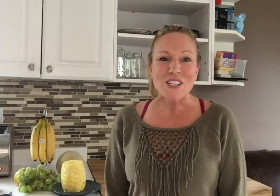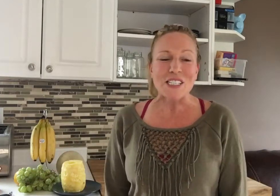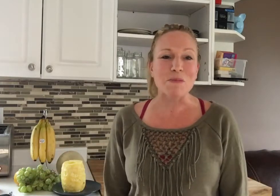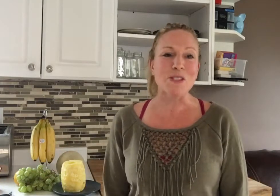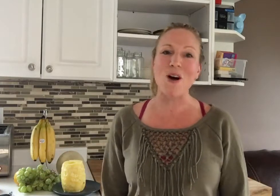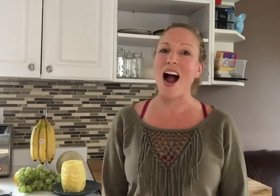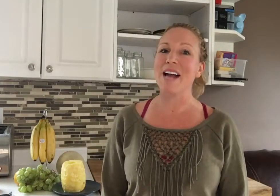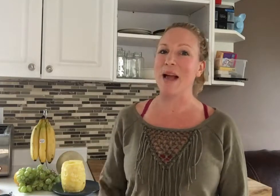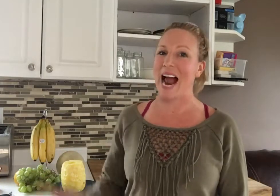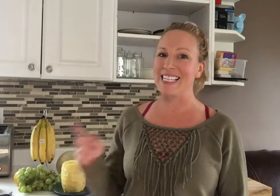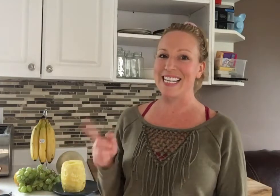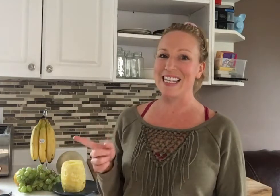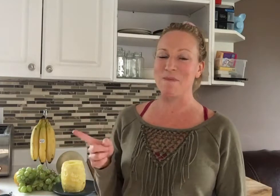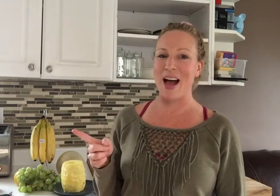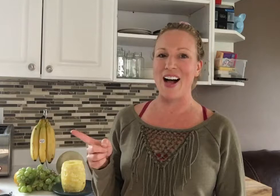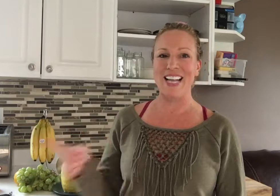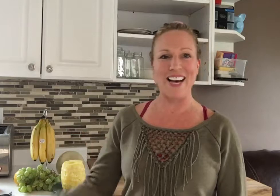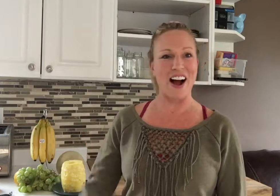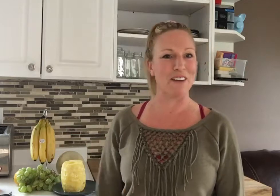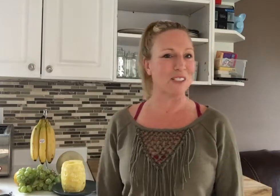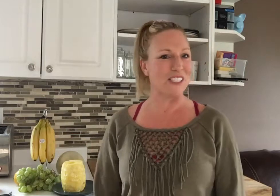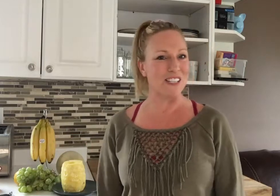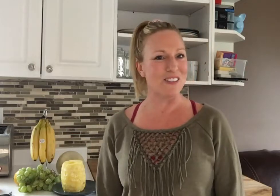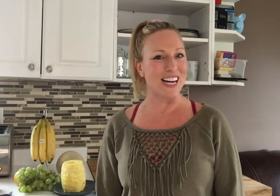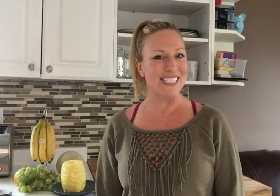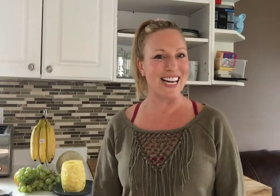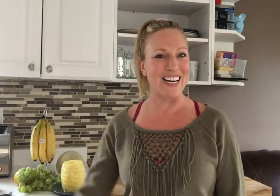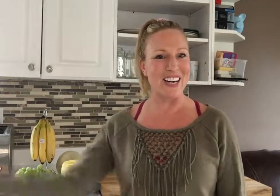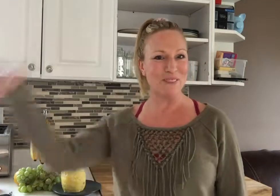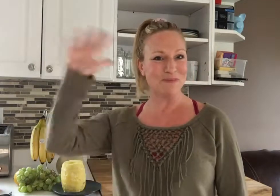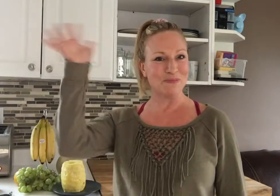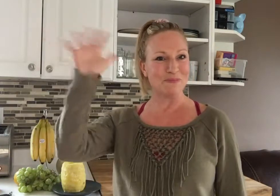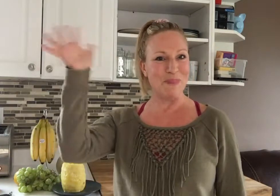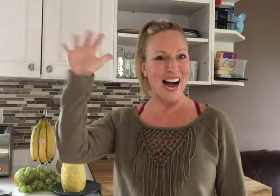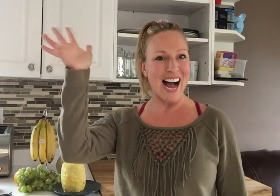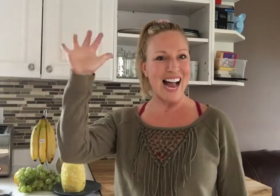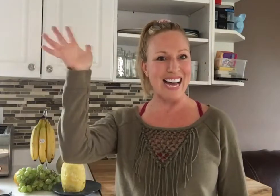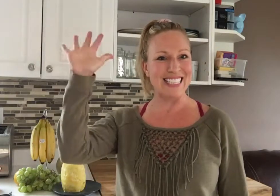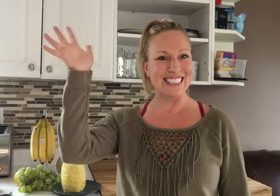to subscribe and hit the bell, and I will see you guys later. Bye.